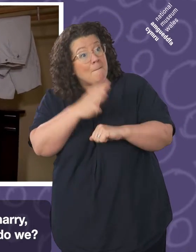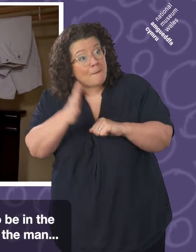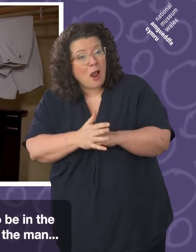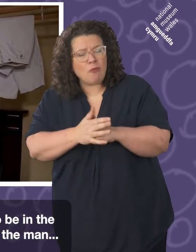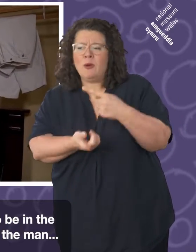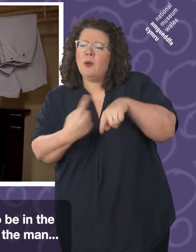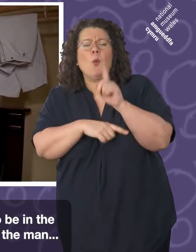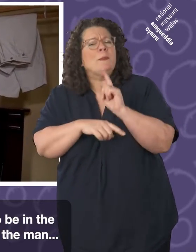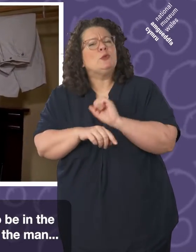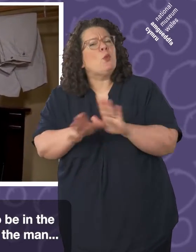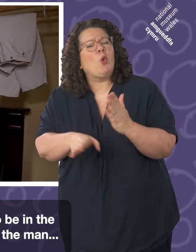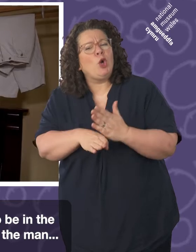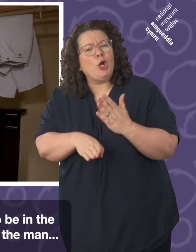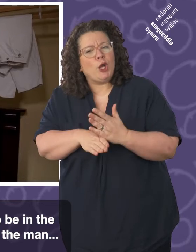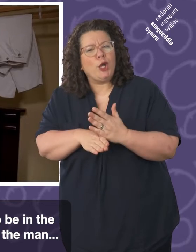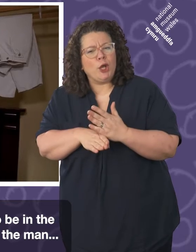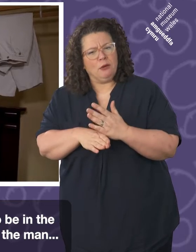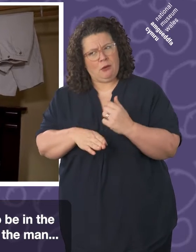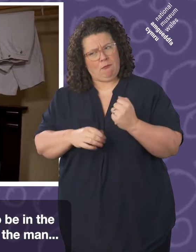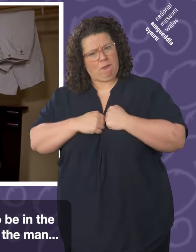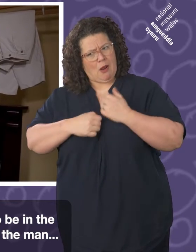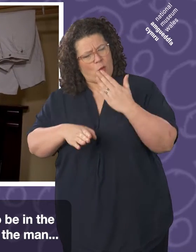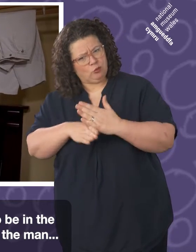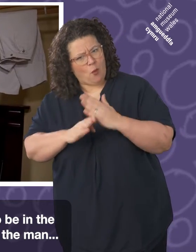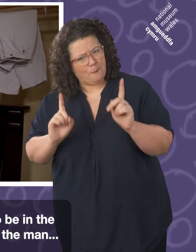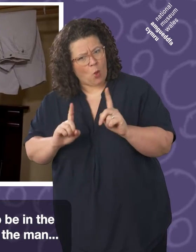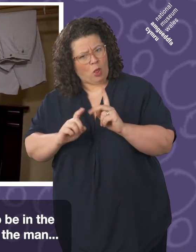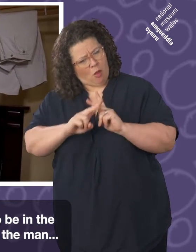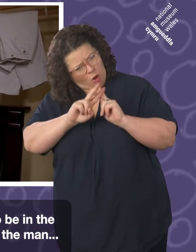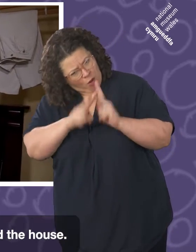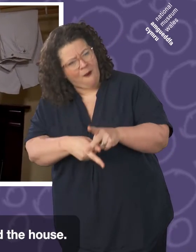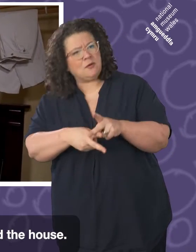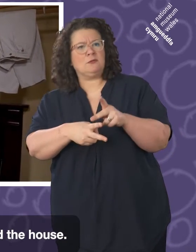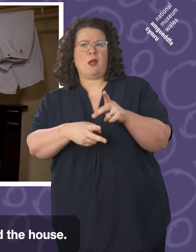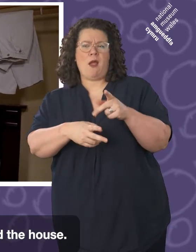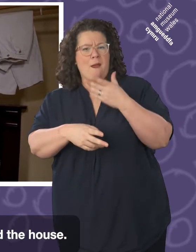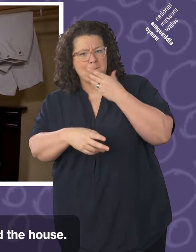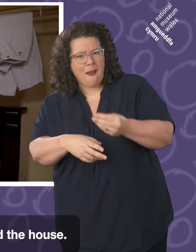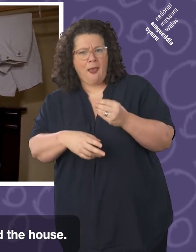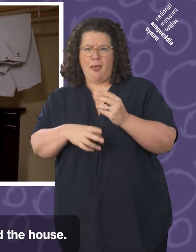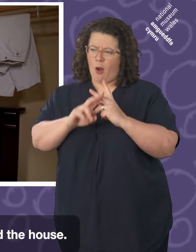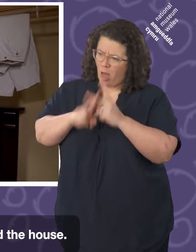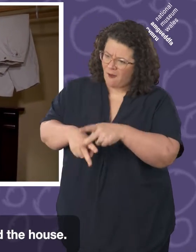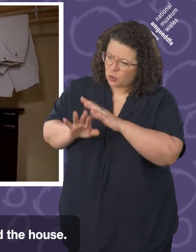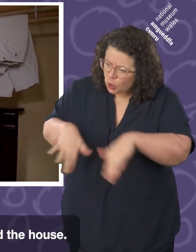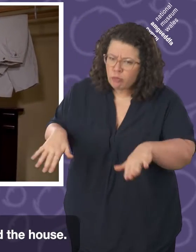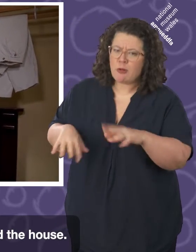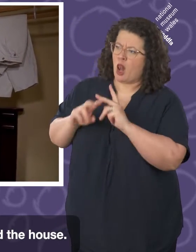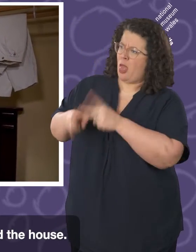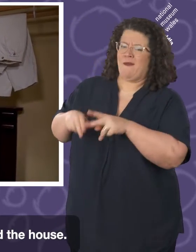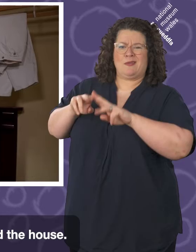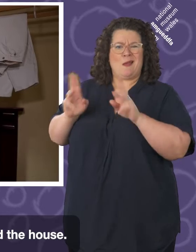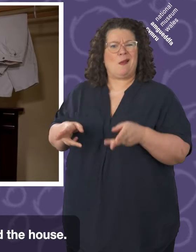do we? Our work is then to be in the house looking after the man and the children and the